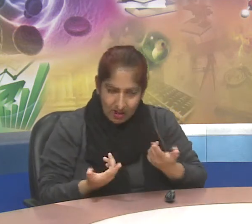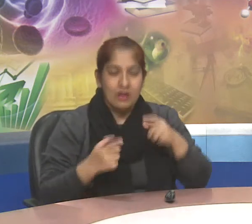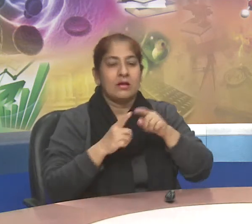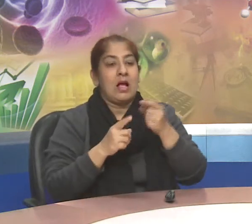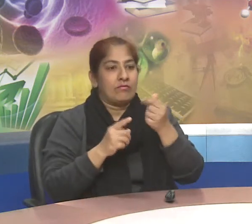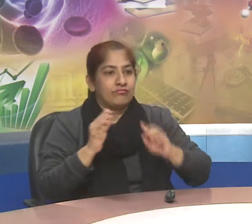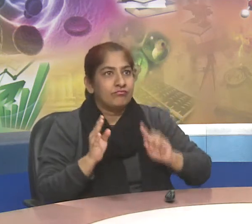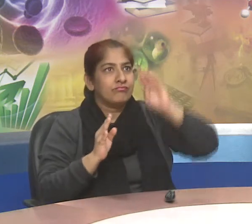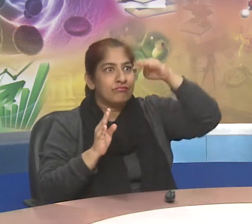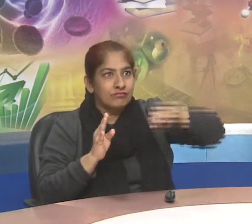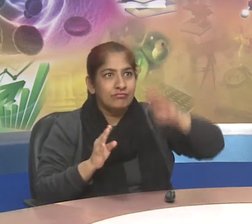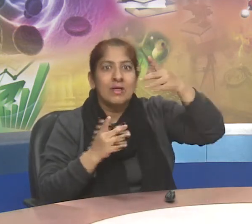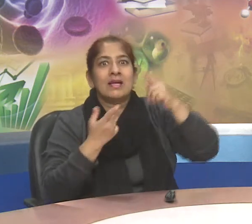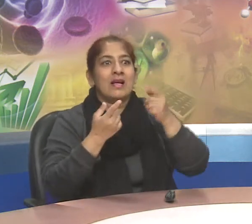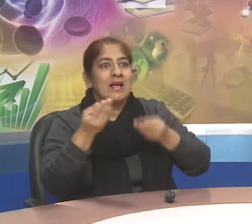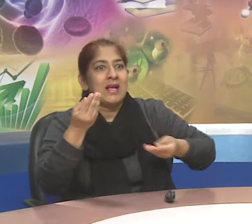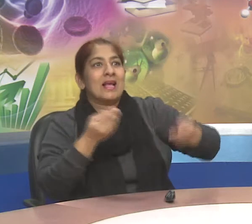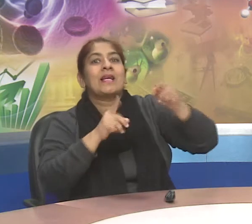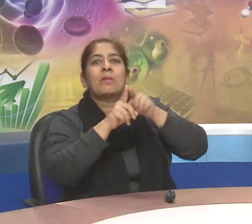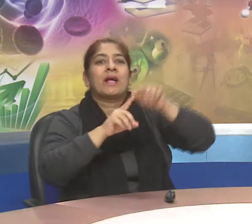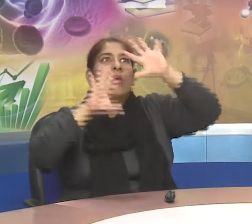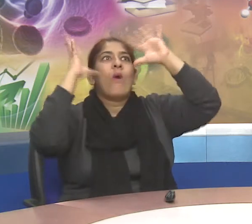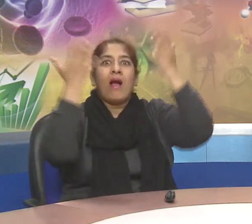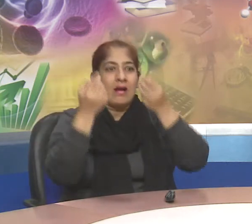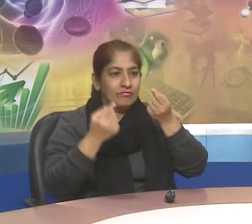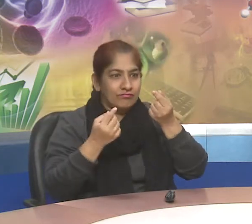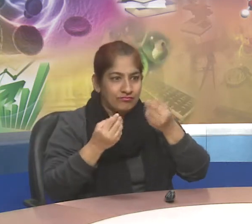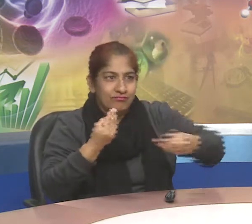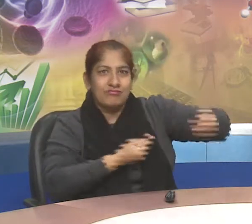the branch of knowledge concerned with the production,